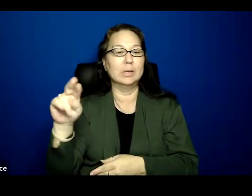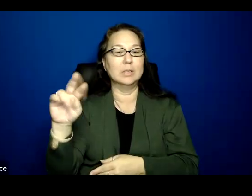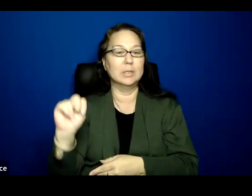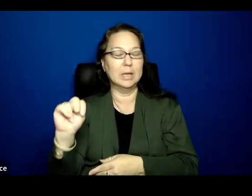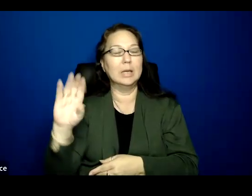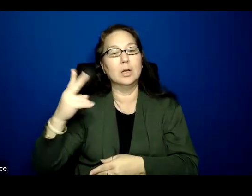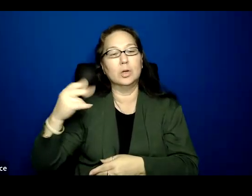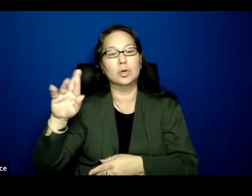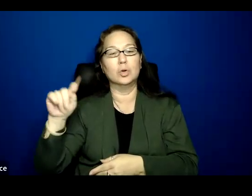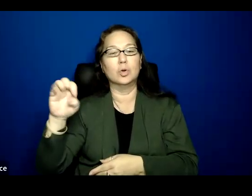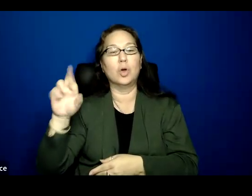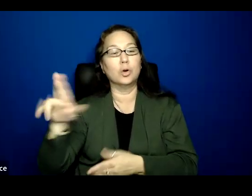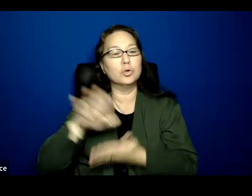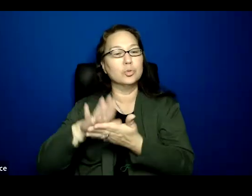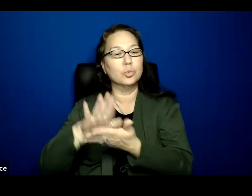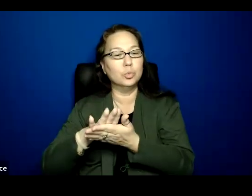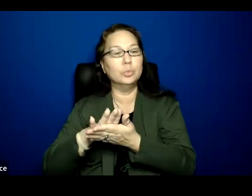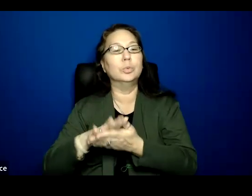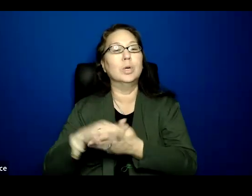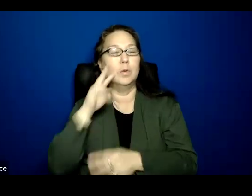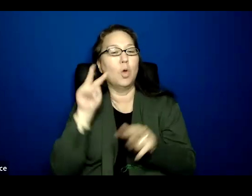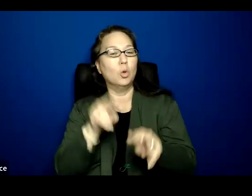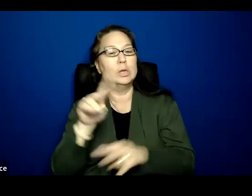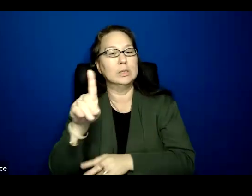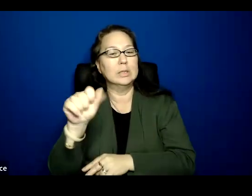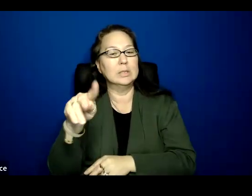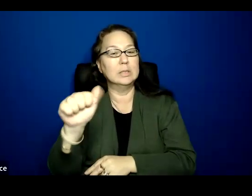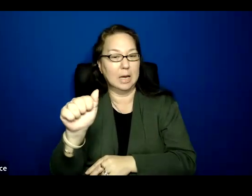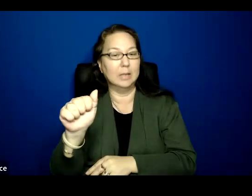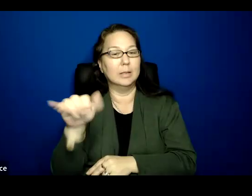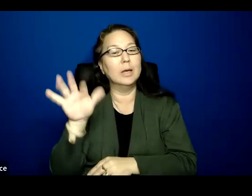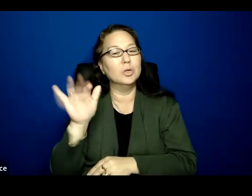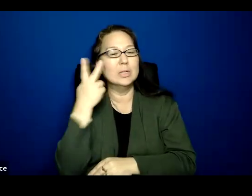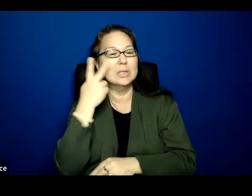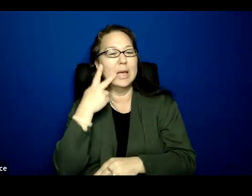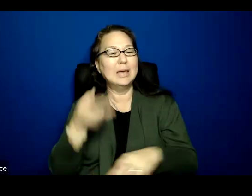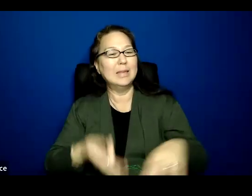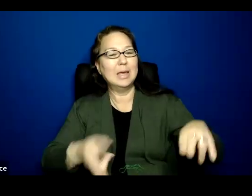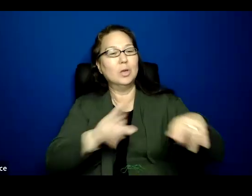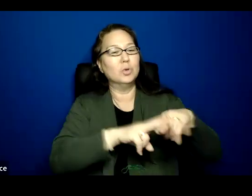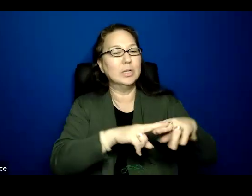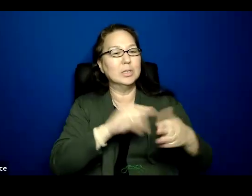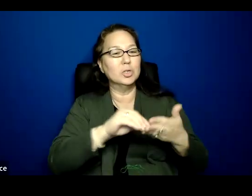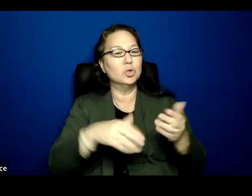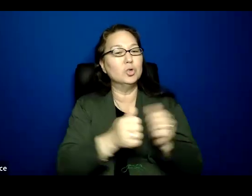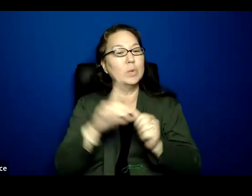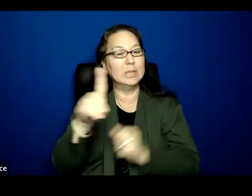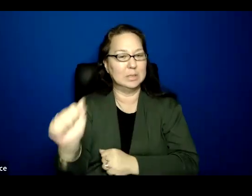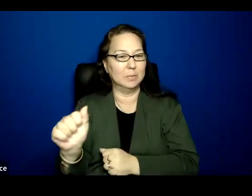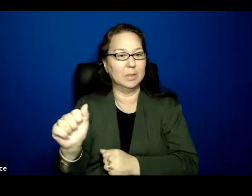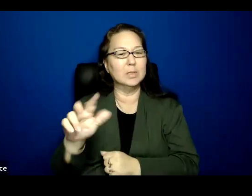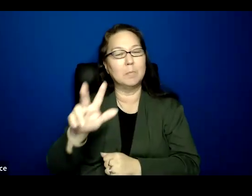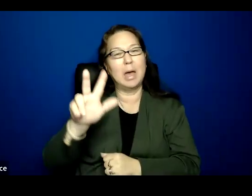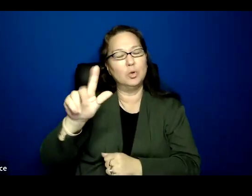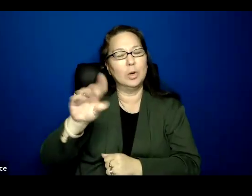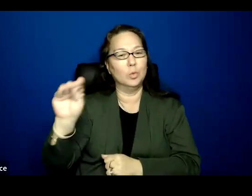by 23%. And also, it's important to note that when we look at our students with disabilities, I look at them as our students with abilities. Our